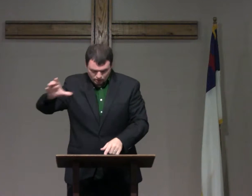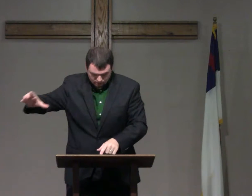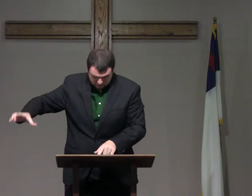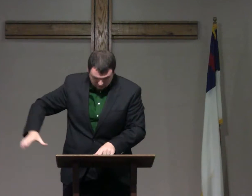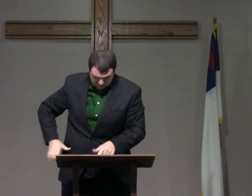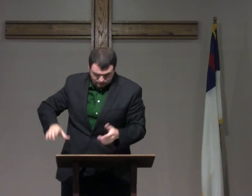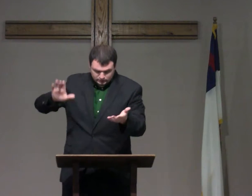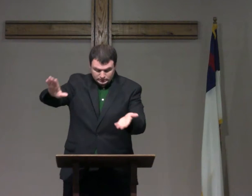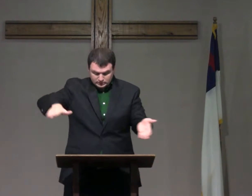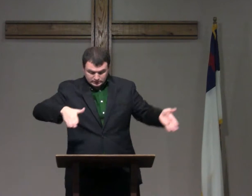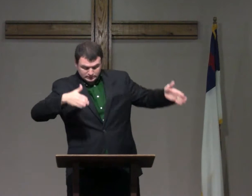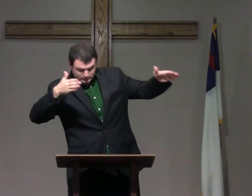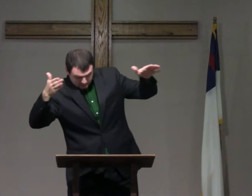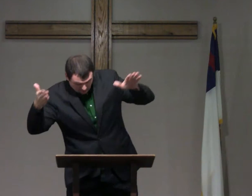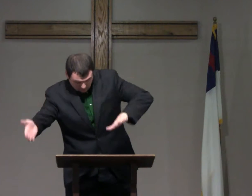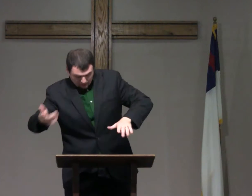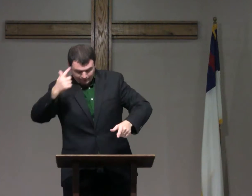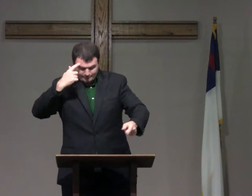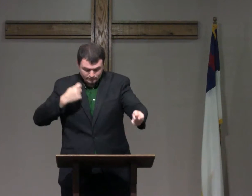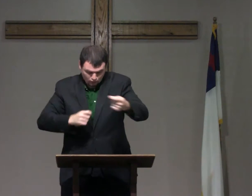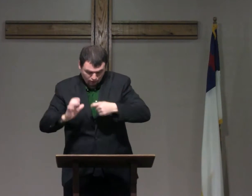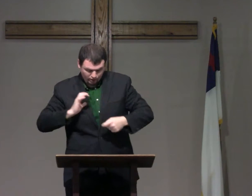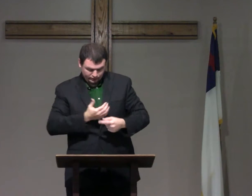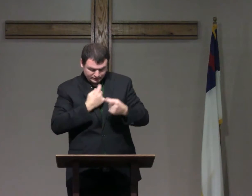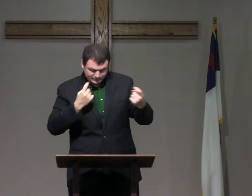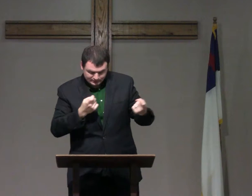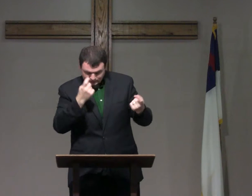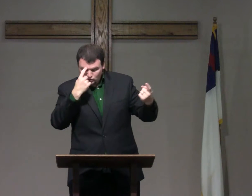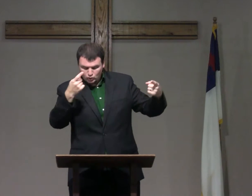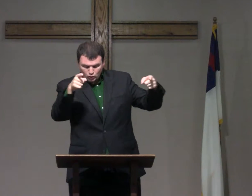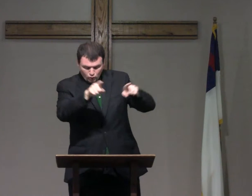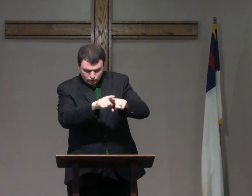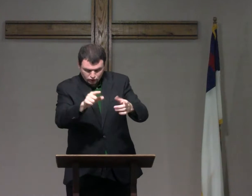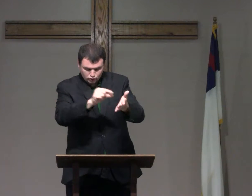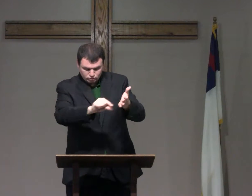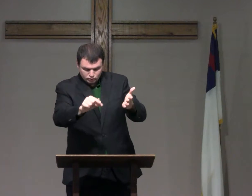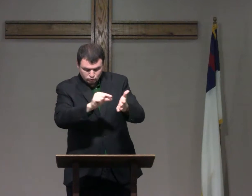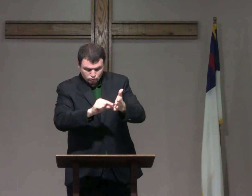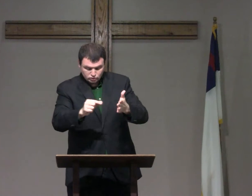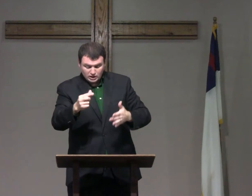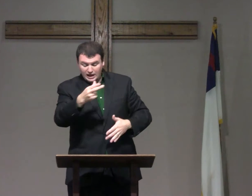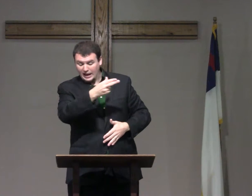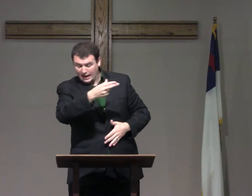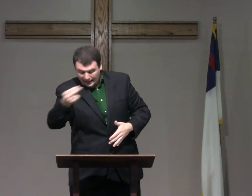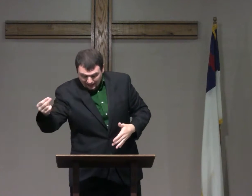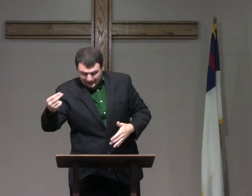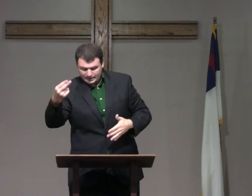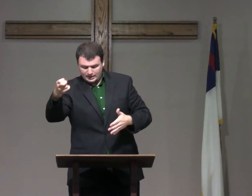that Christ died for our sins according to the Scriptures, and that he was